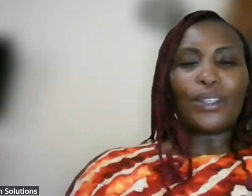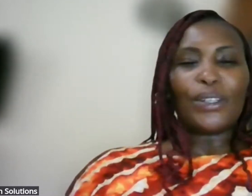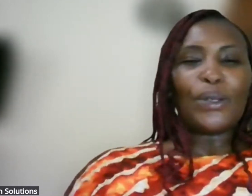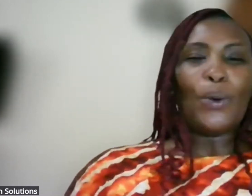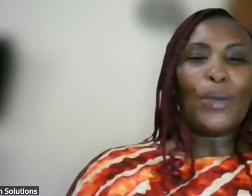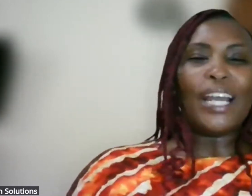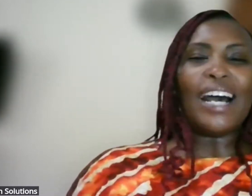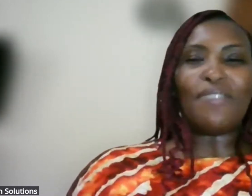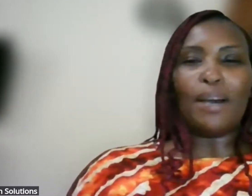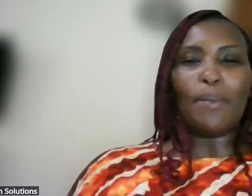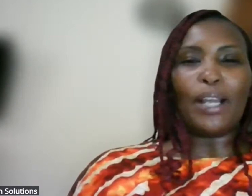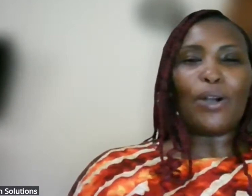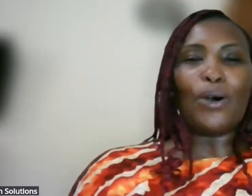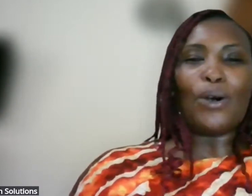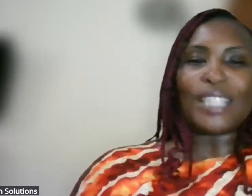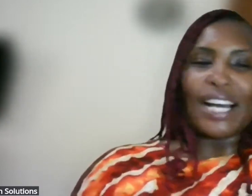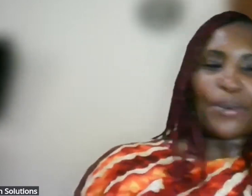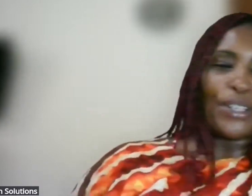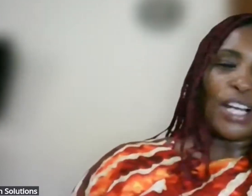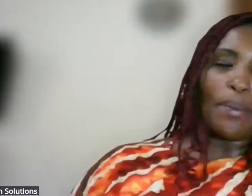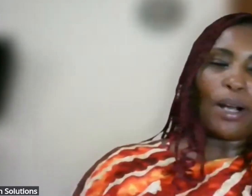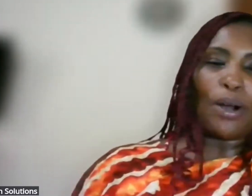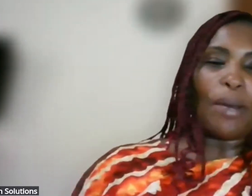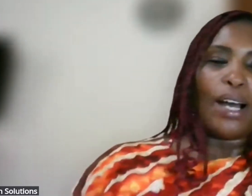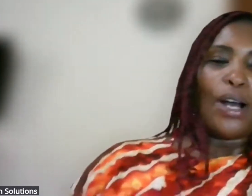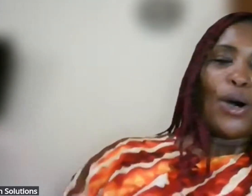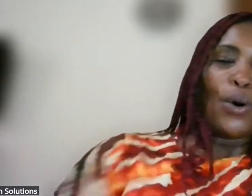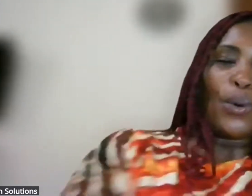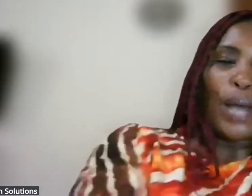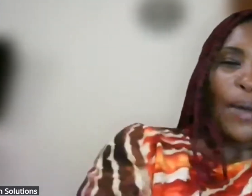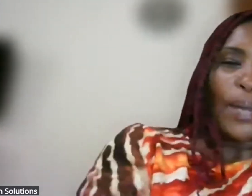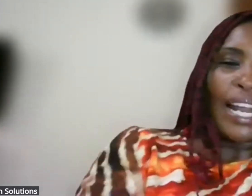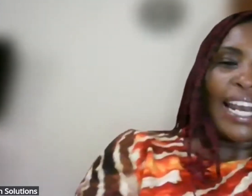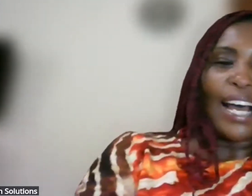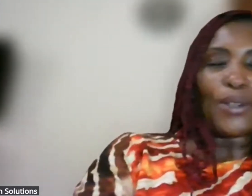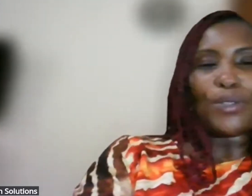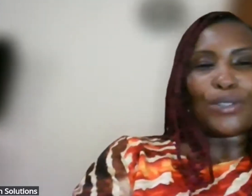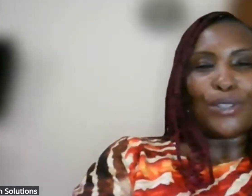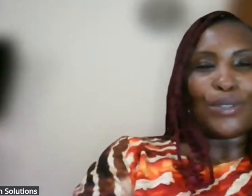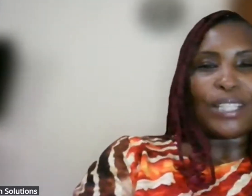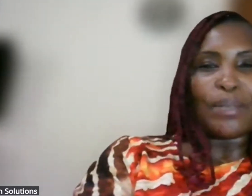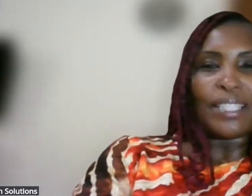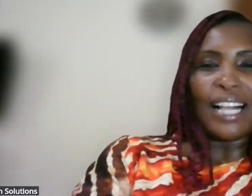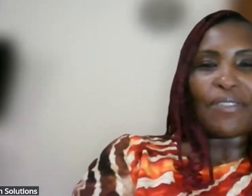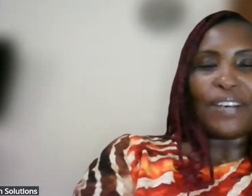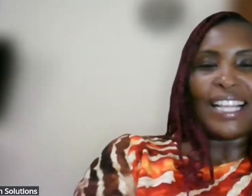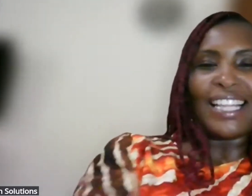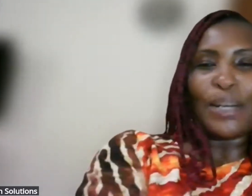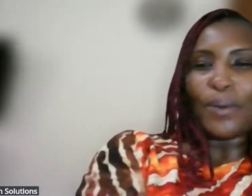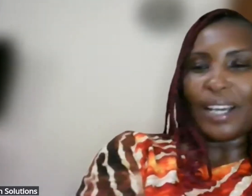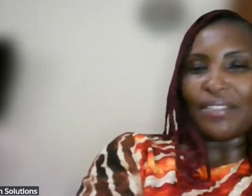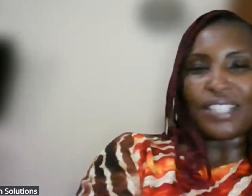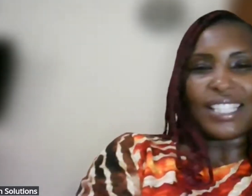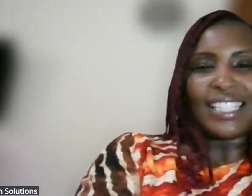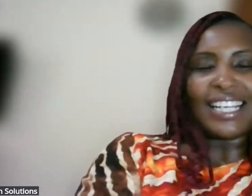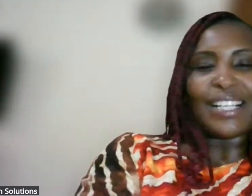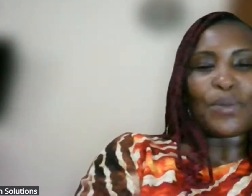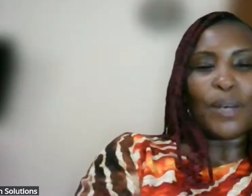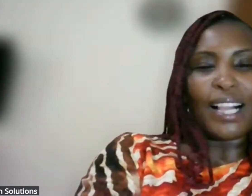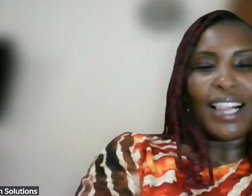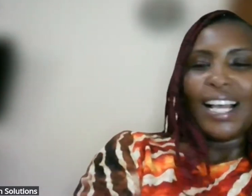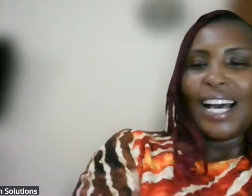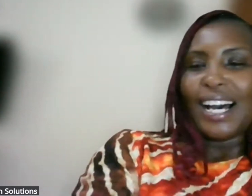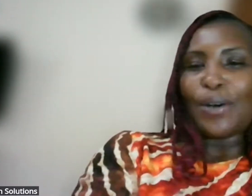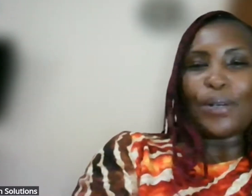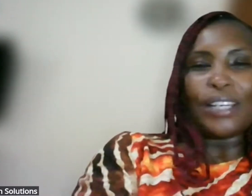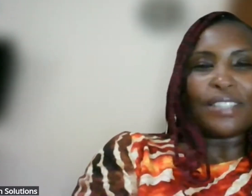So we have my co-host, Richard Magoma, who I will allow to introduce himself. And then we have Jacinta as